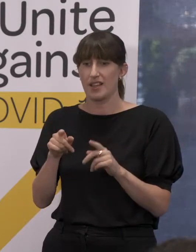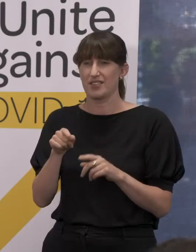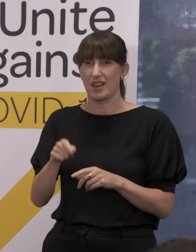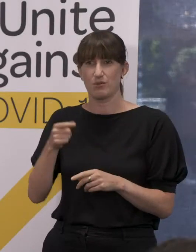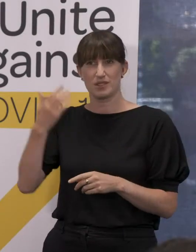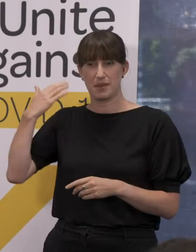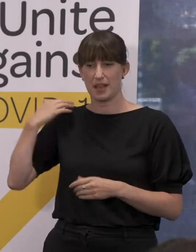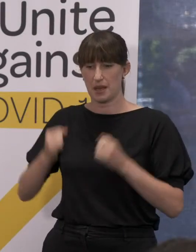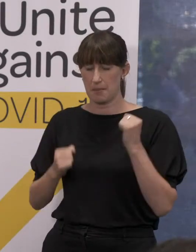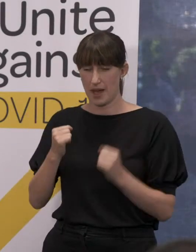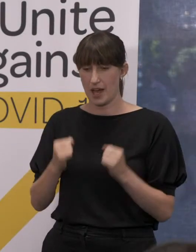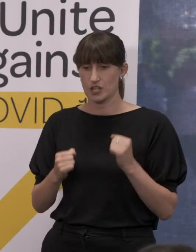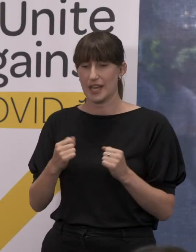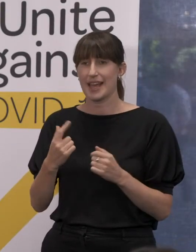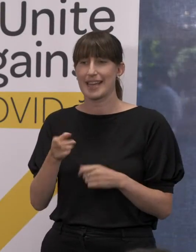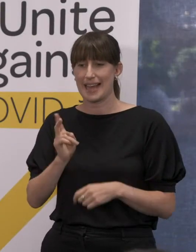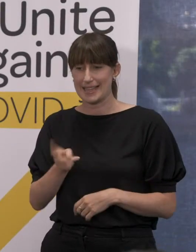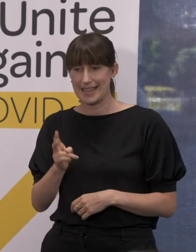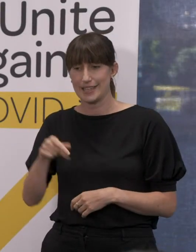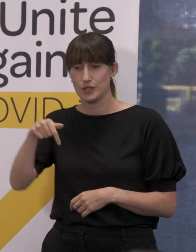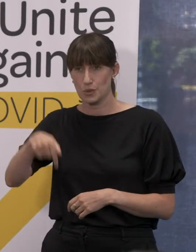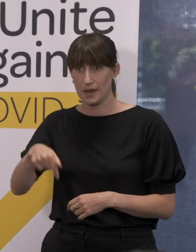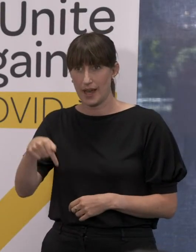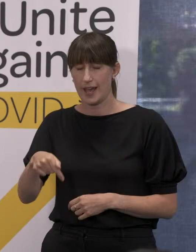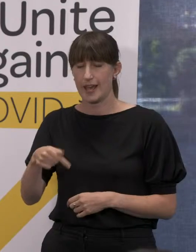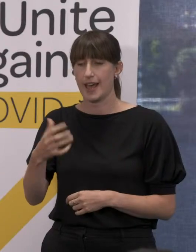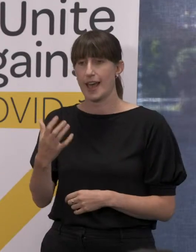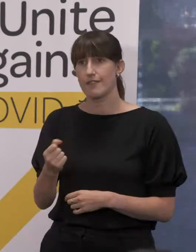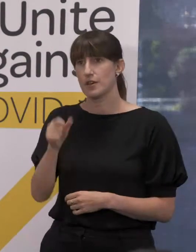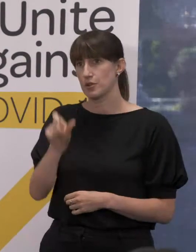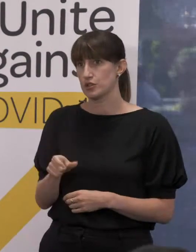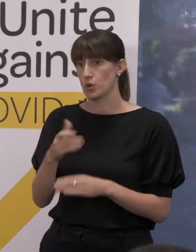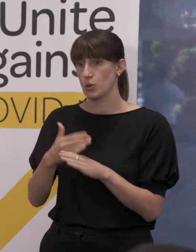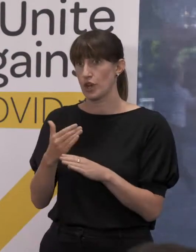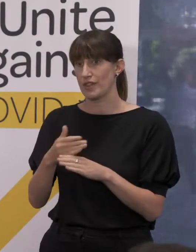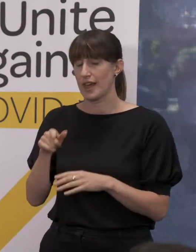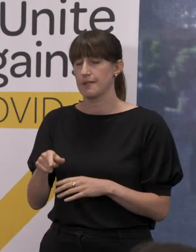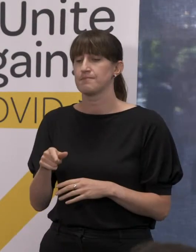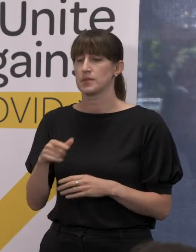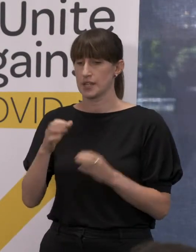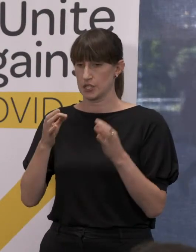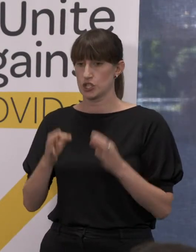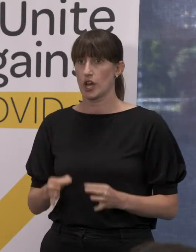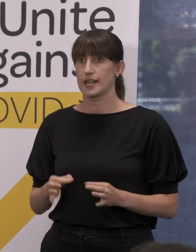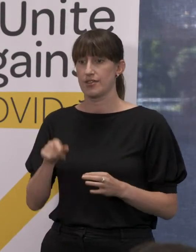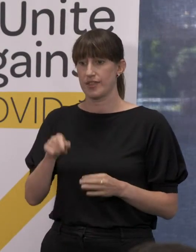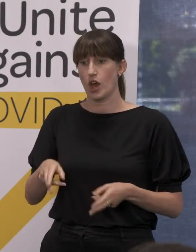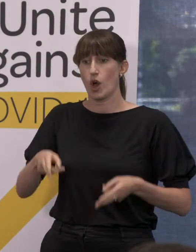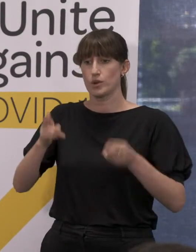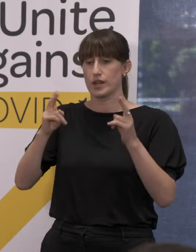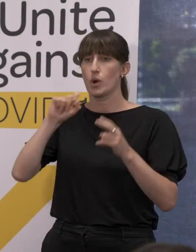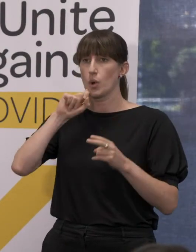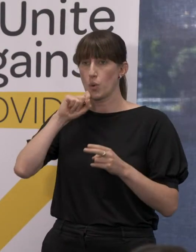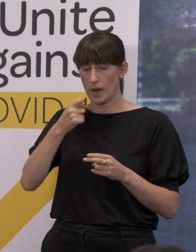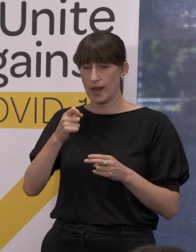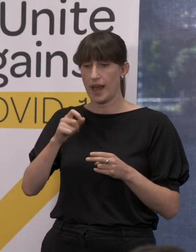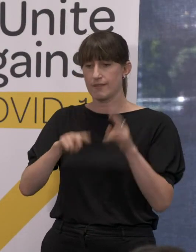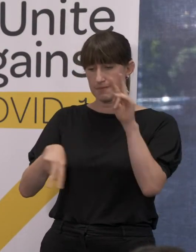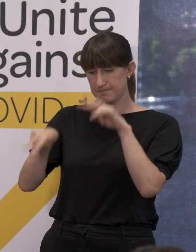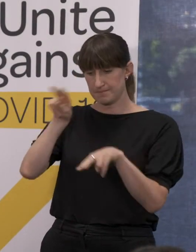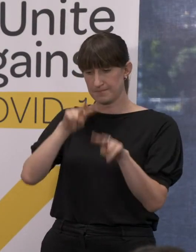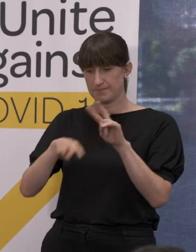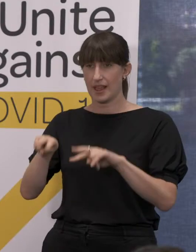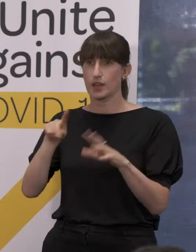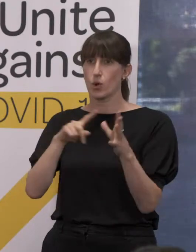today, we have decided to carry out an out-of-cycle infection prevention and control audit at the facility, similar to those previously done